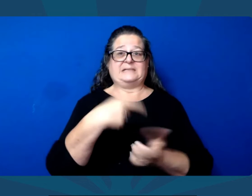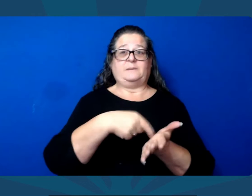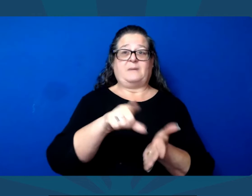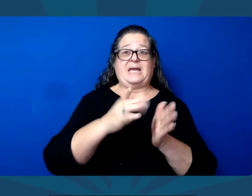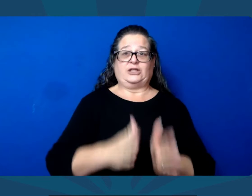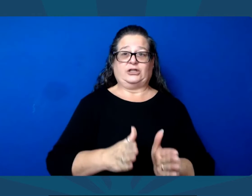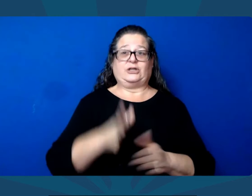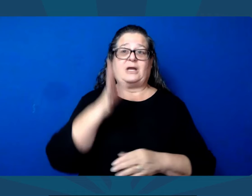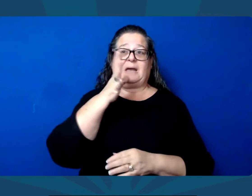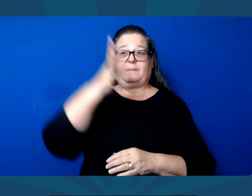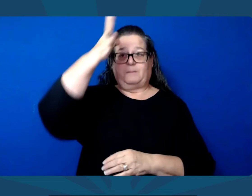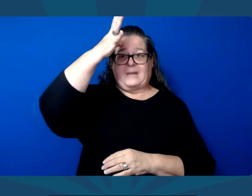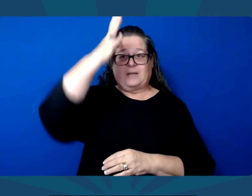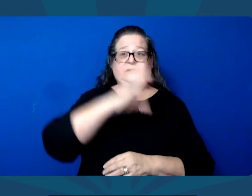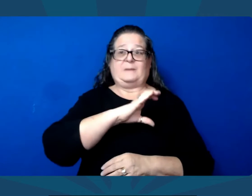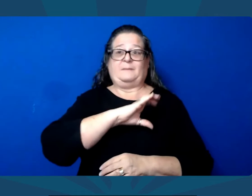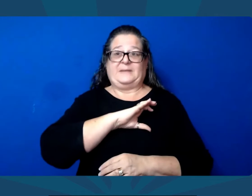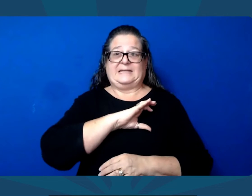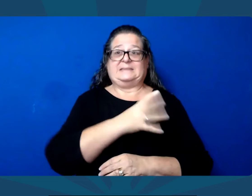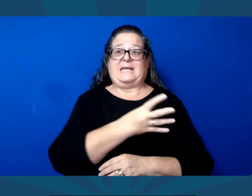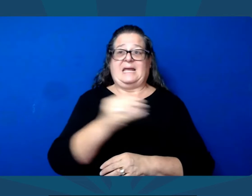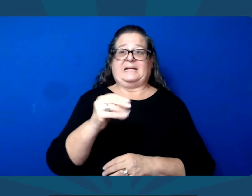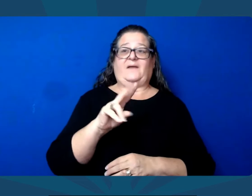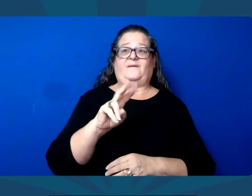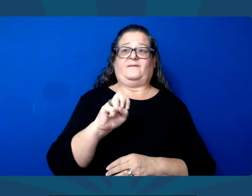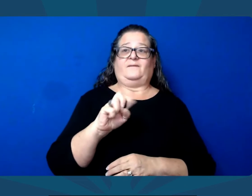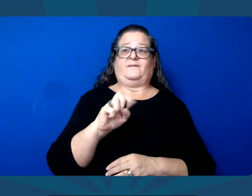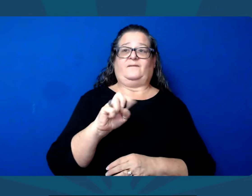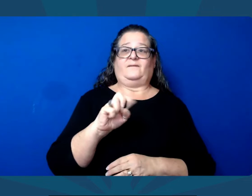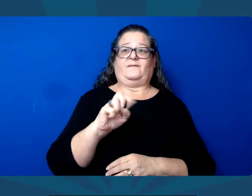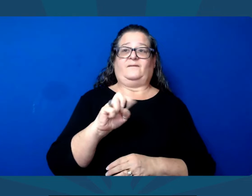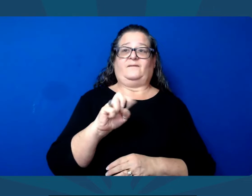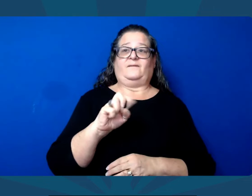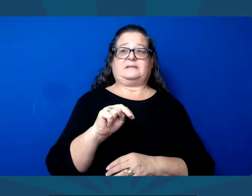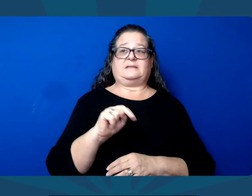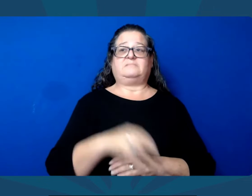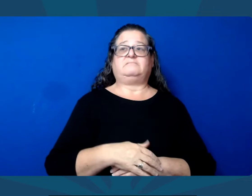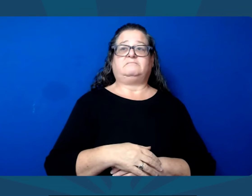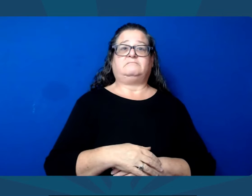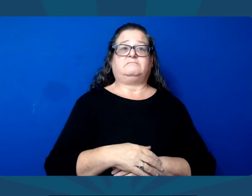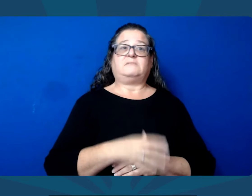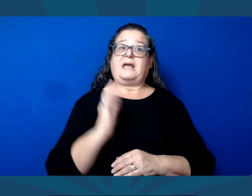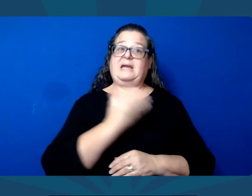protect taxpayers, parents, police, and veterans,